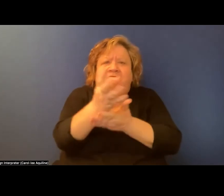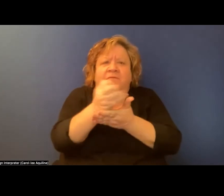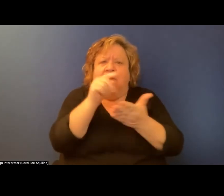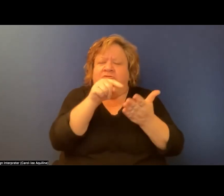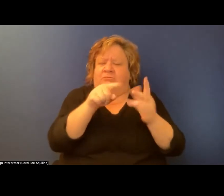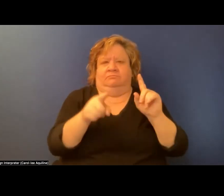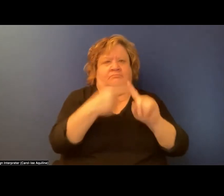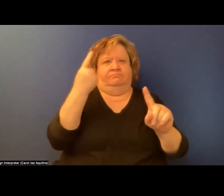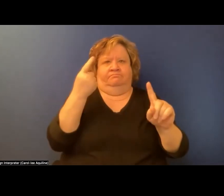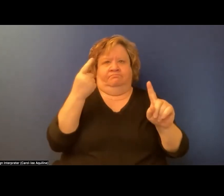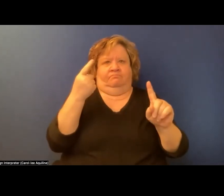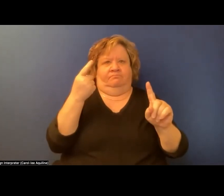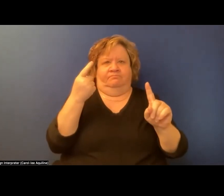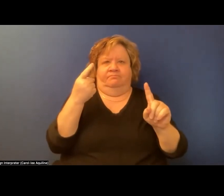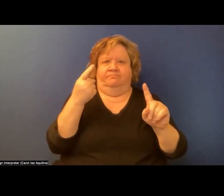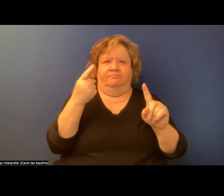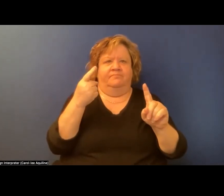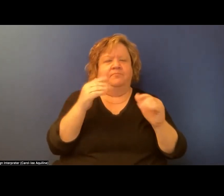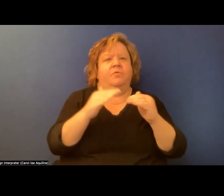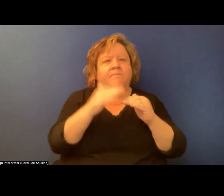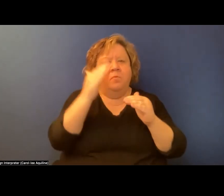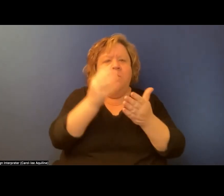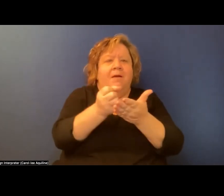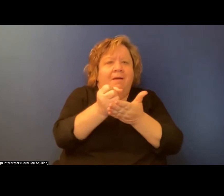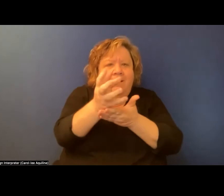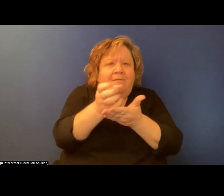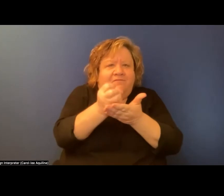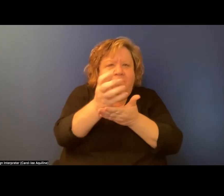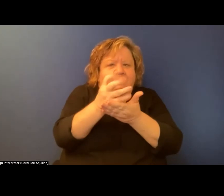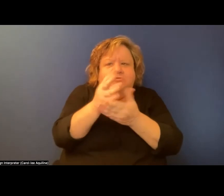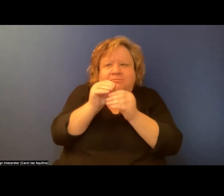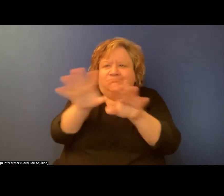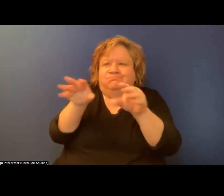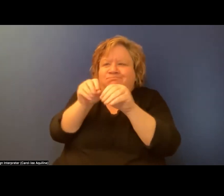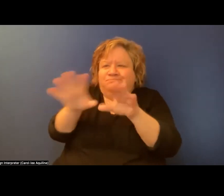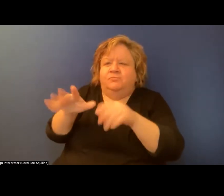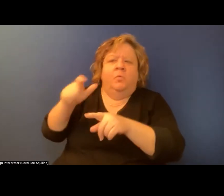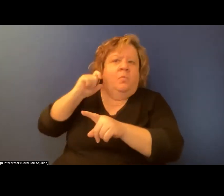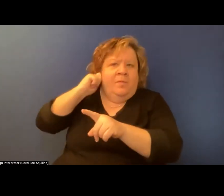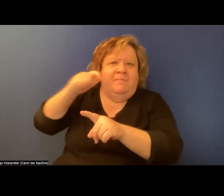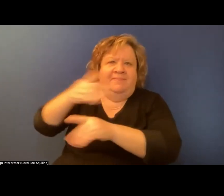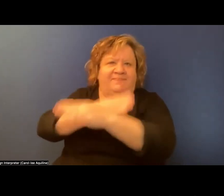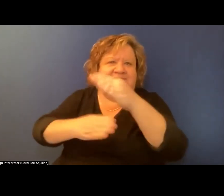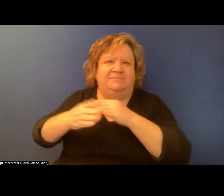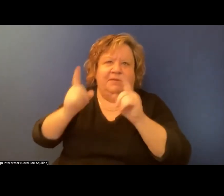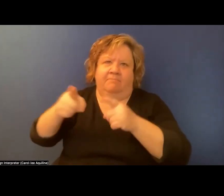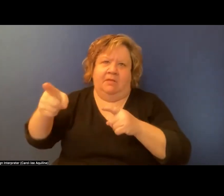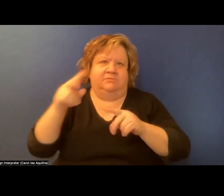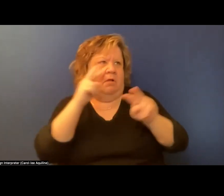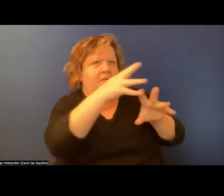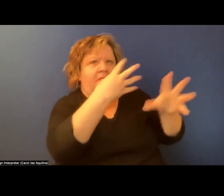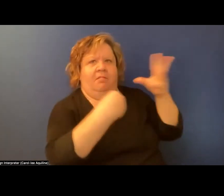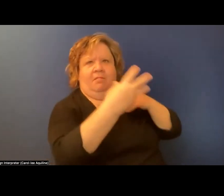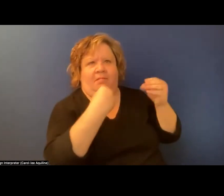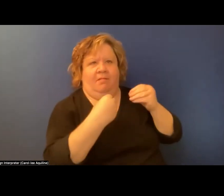with disabilities, who are subject to digital exclusion in many parts of the world. It has been great to see that